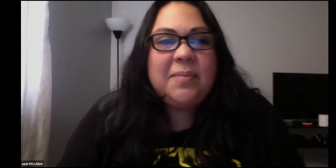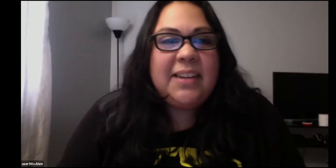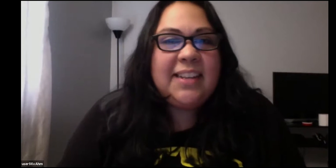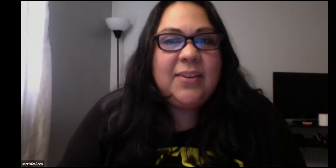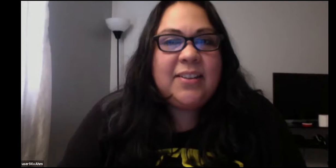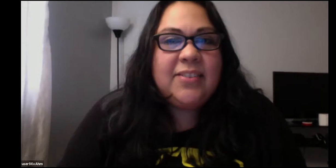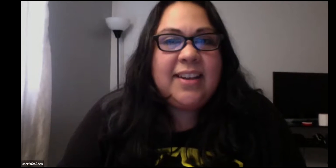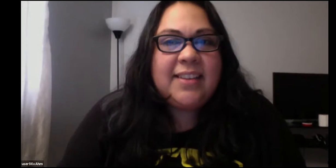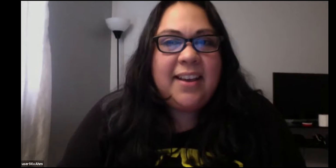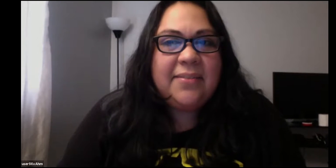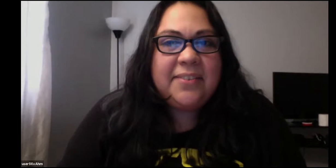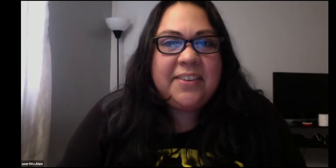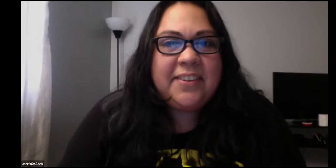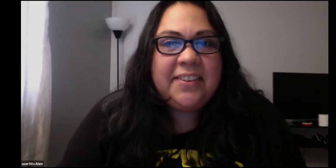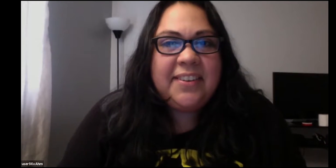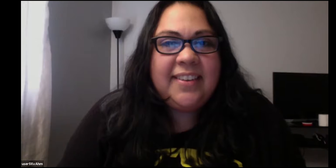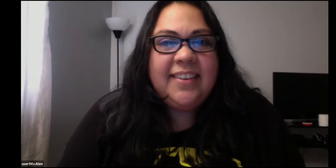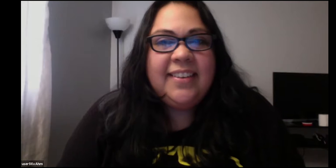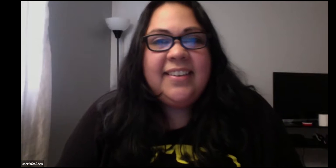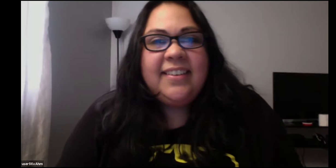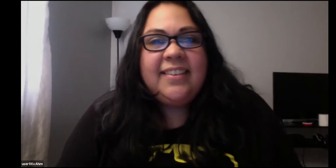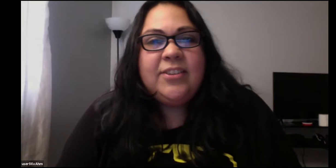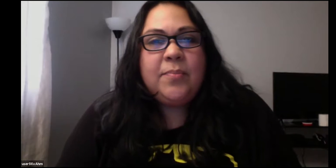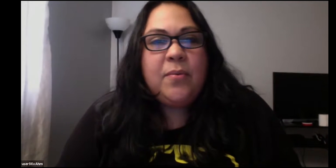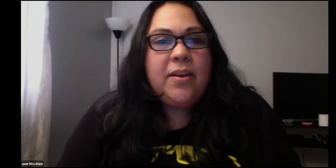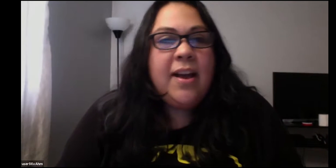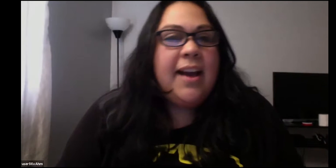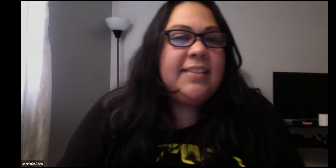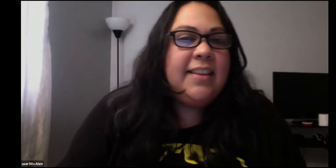objects. What else do you guys have? Show me what, I see that